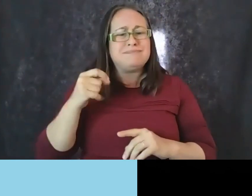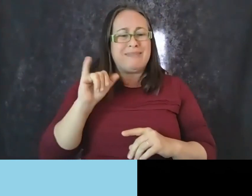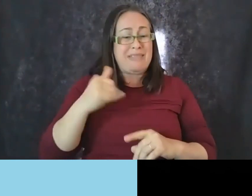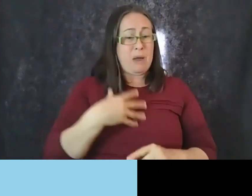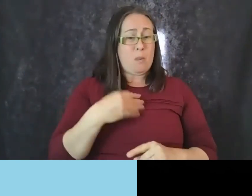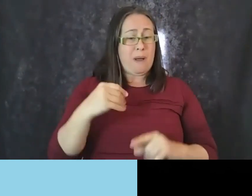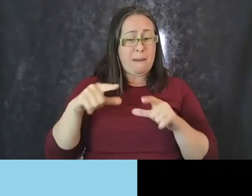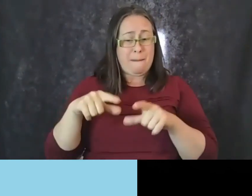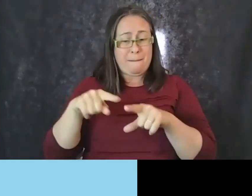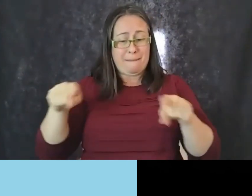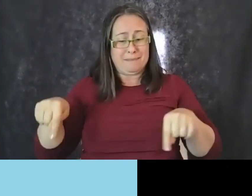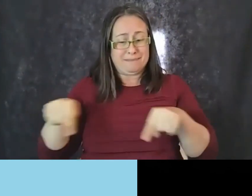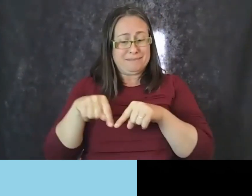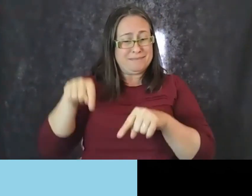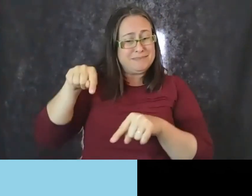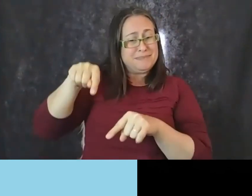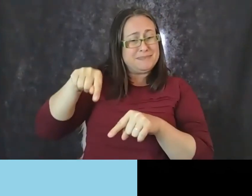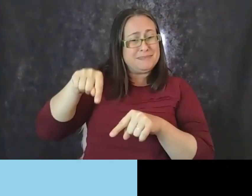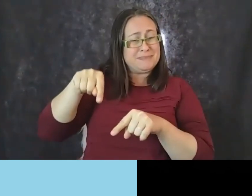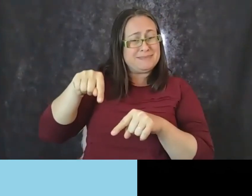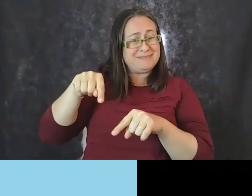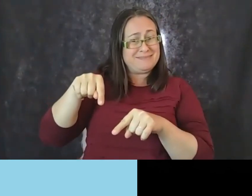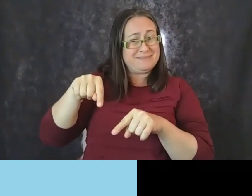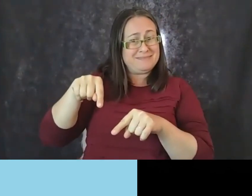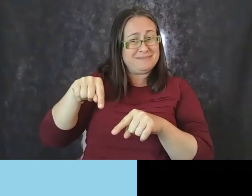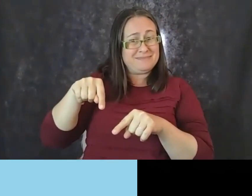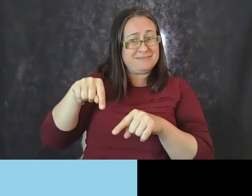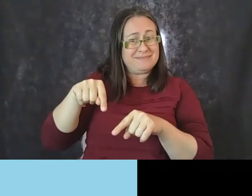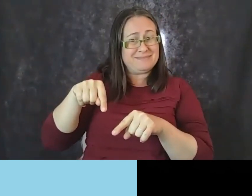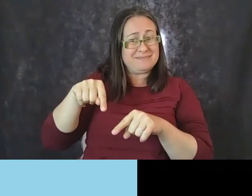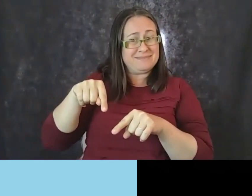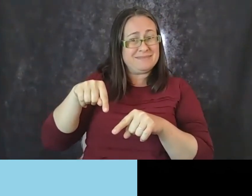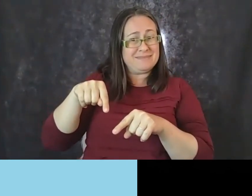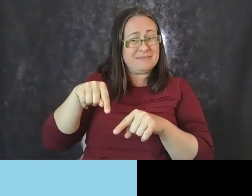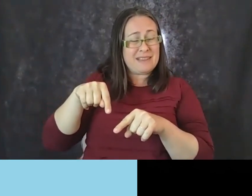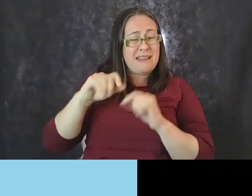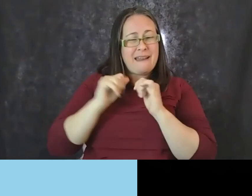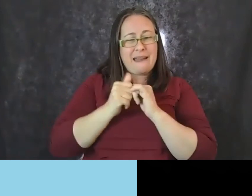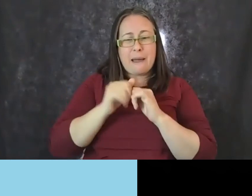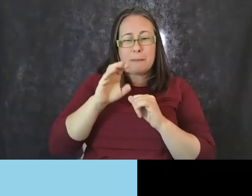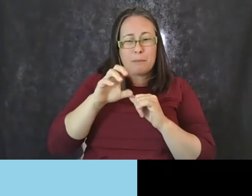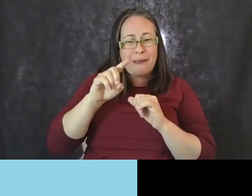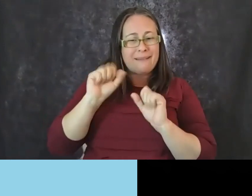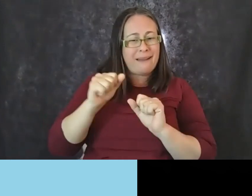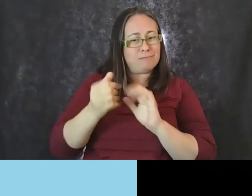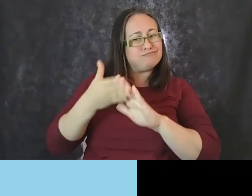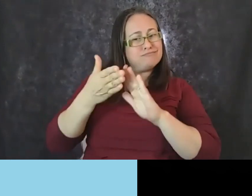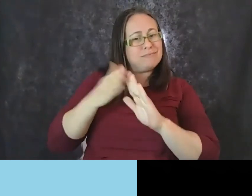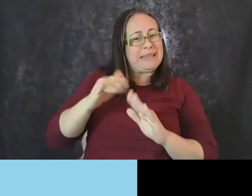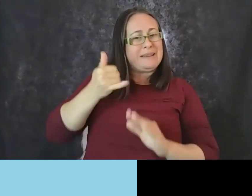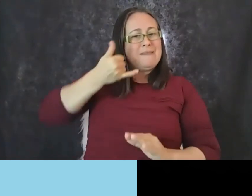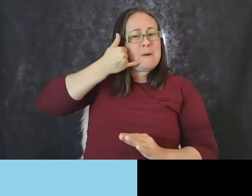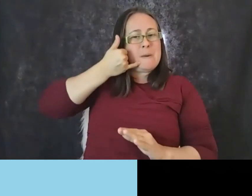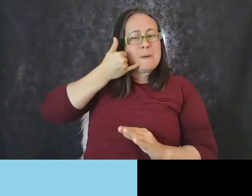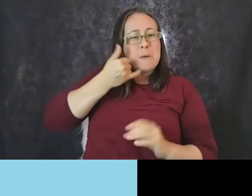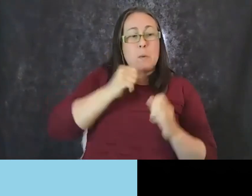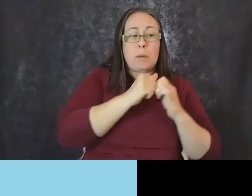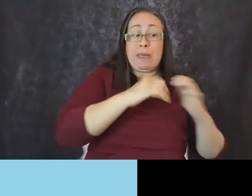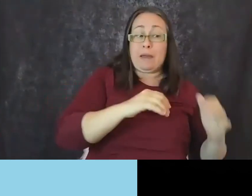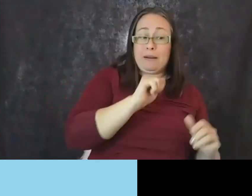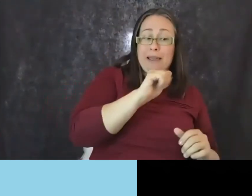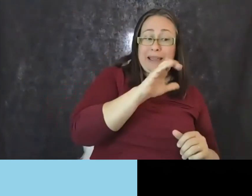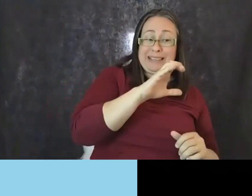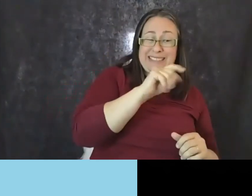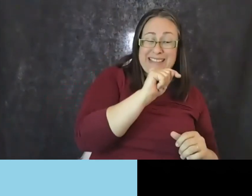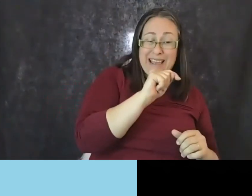you saw in the shot about how Brad can operate his phone. without his accent communication device.